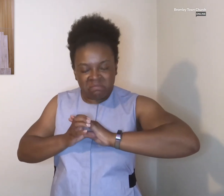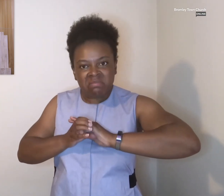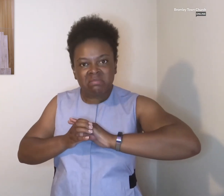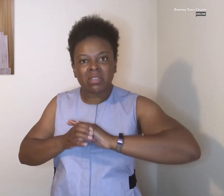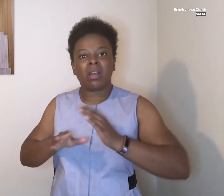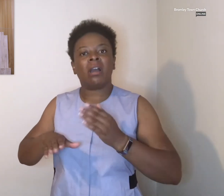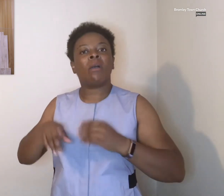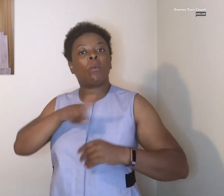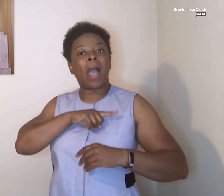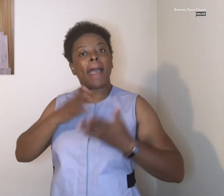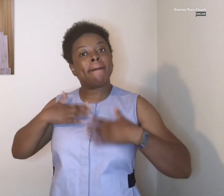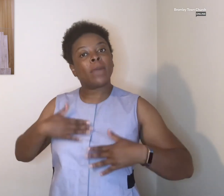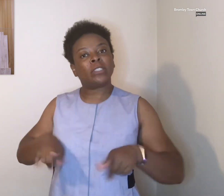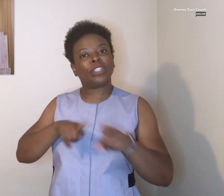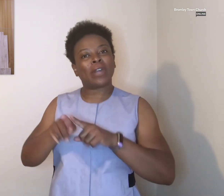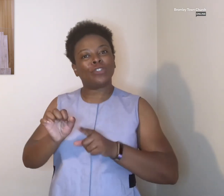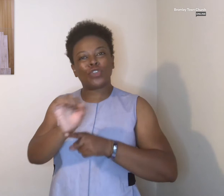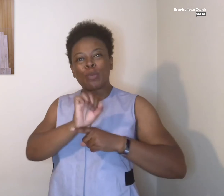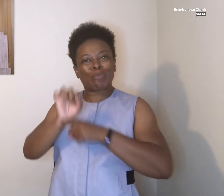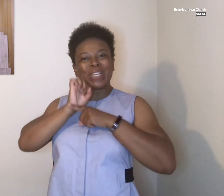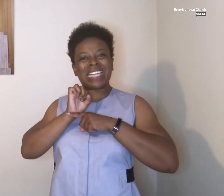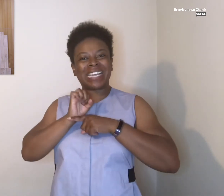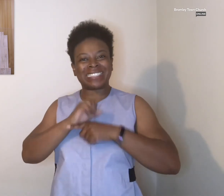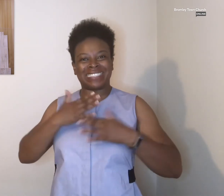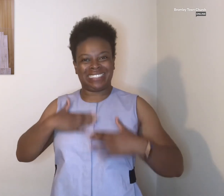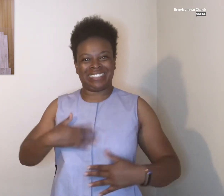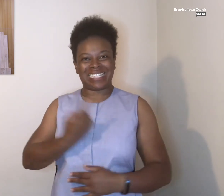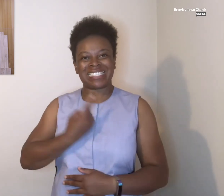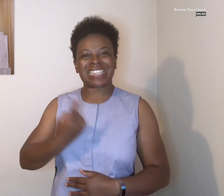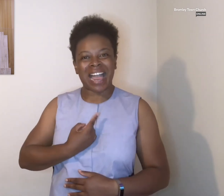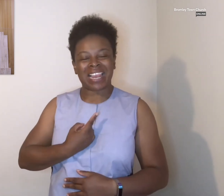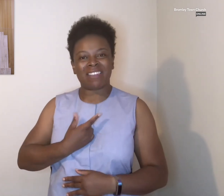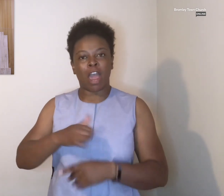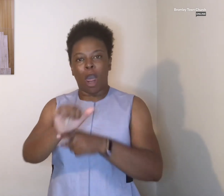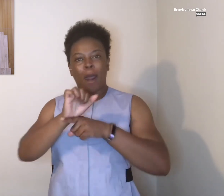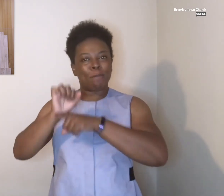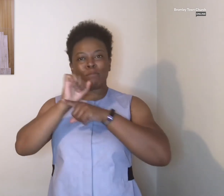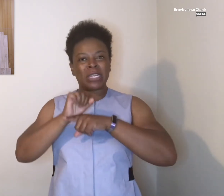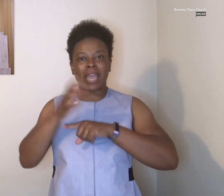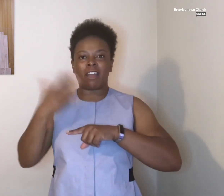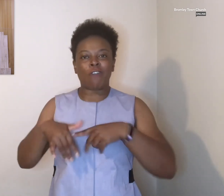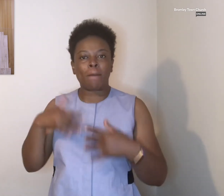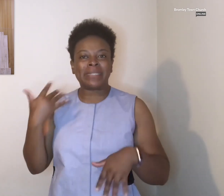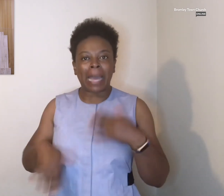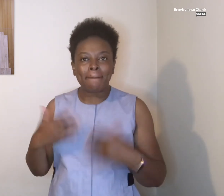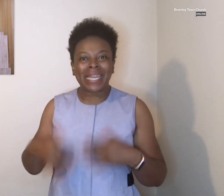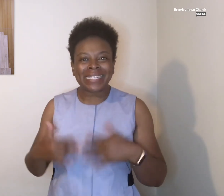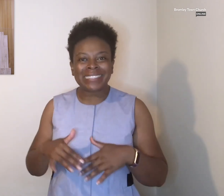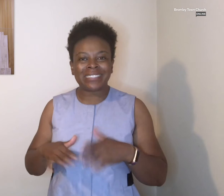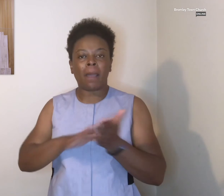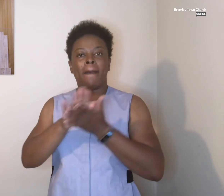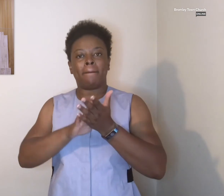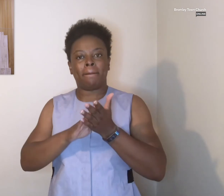need to protect the hand, in this case, I need to protect the hand from damage, so I'll make it calloused. And in the same way, if